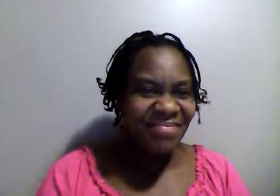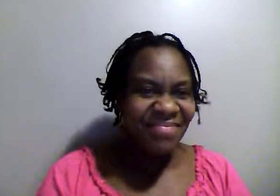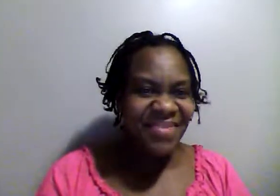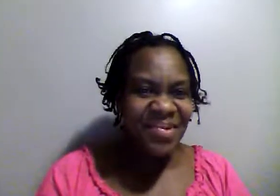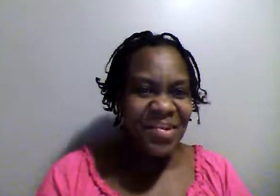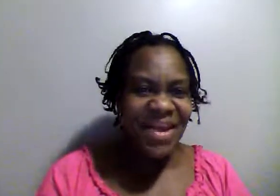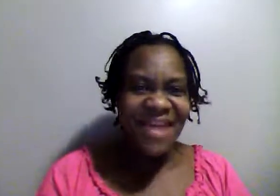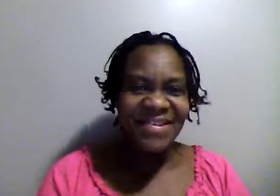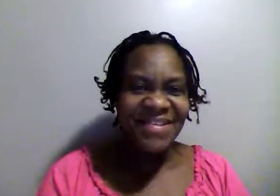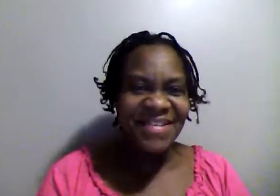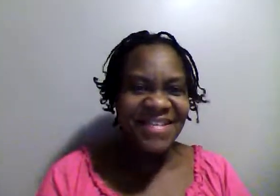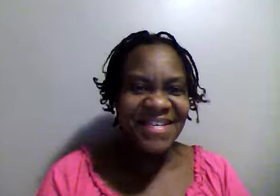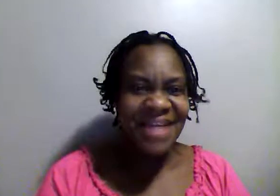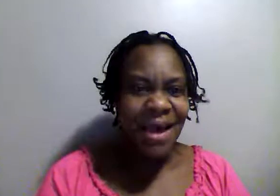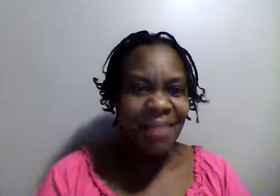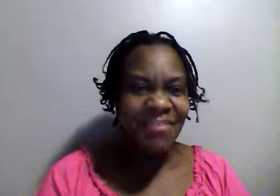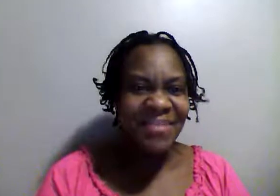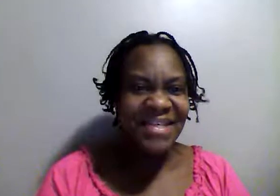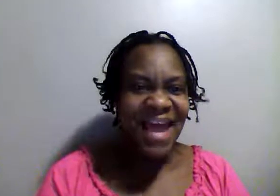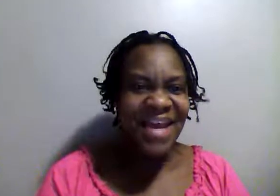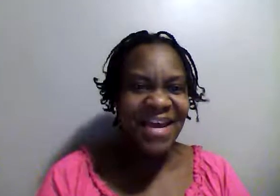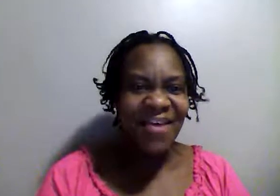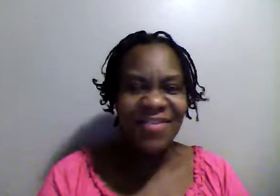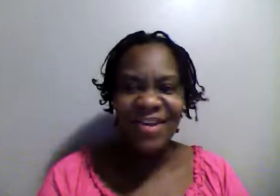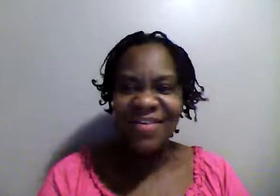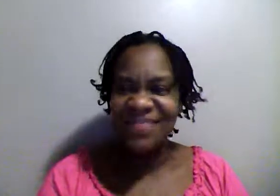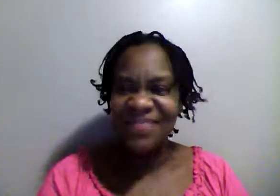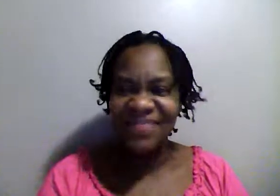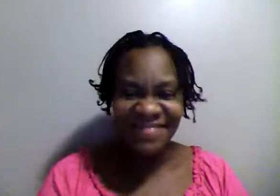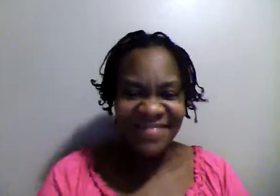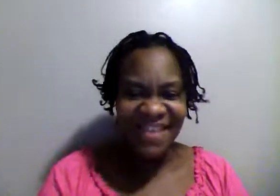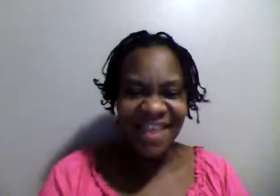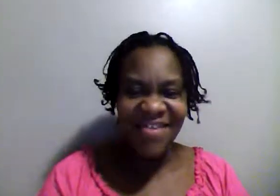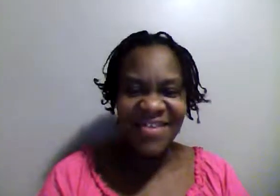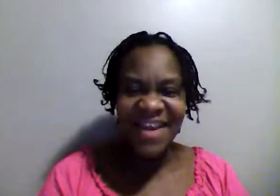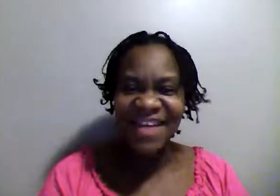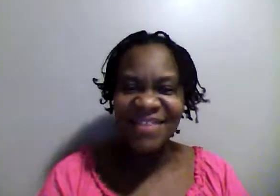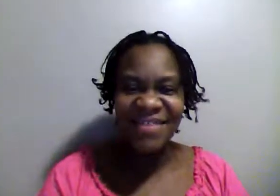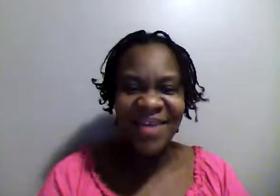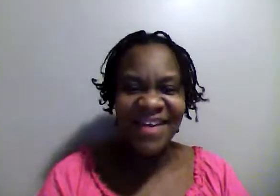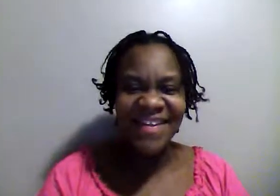Okay, so this is it. I'm signing out now. Have a good night, everyone.